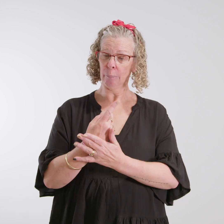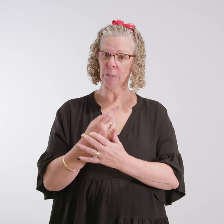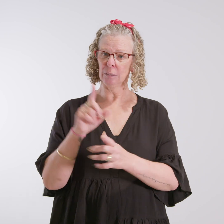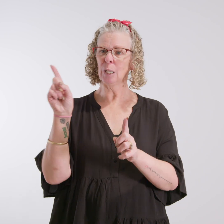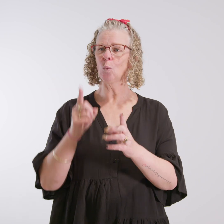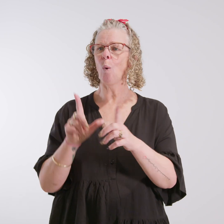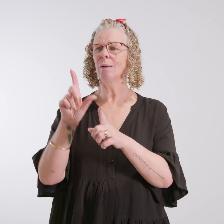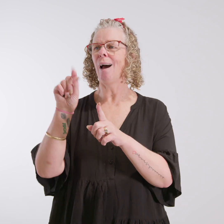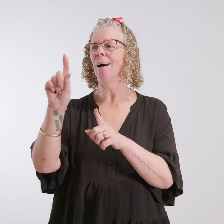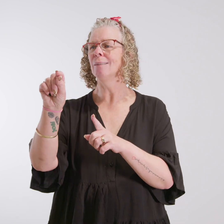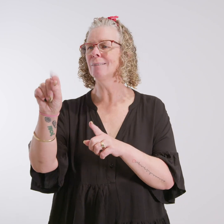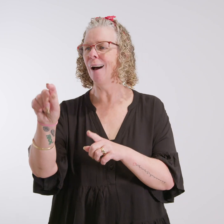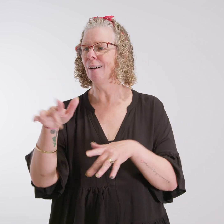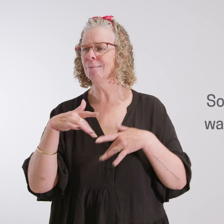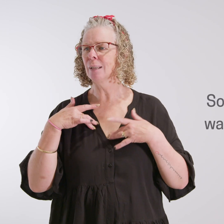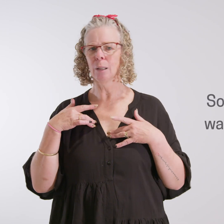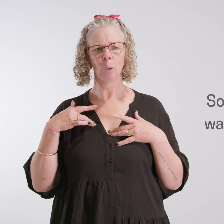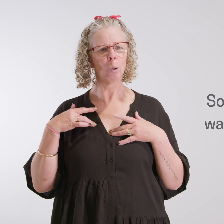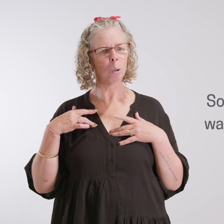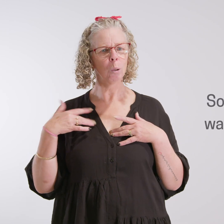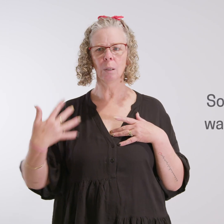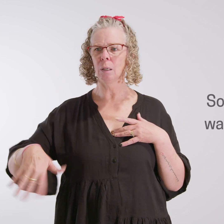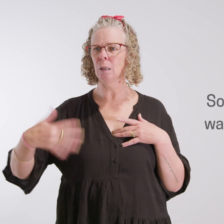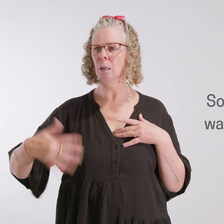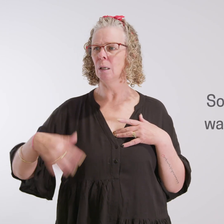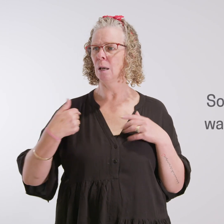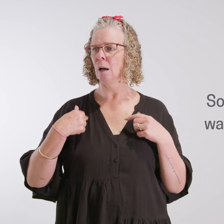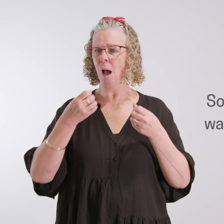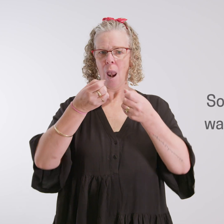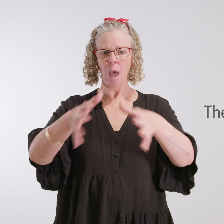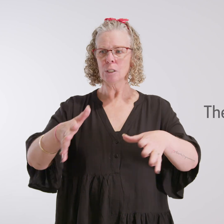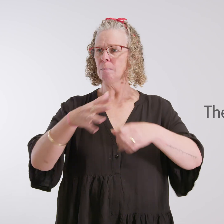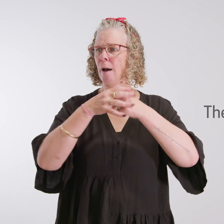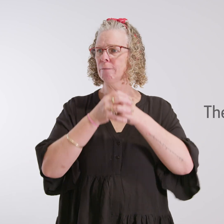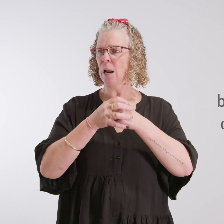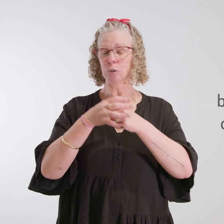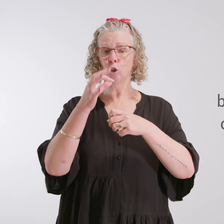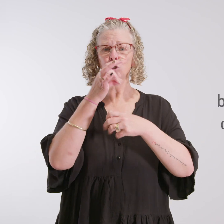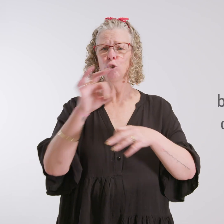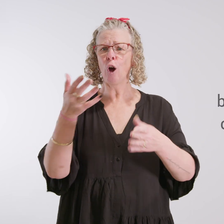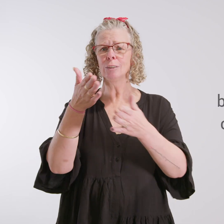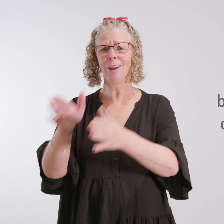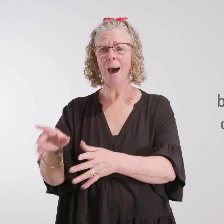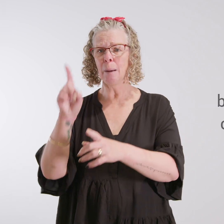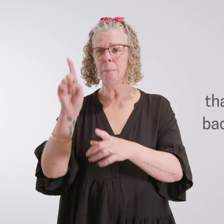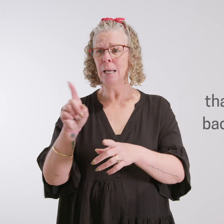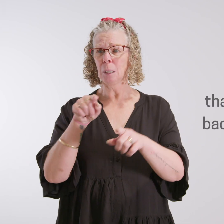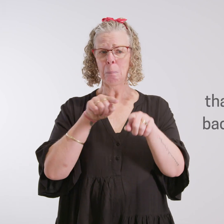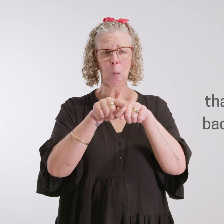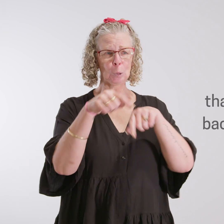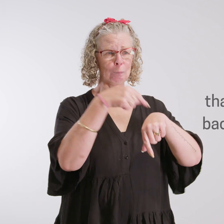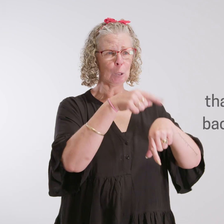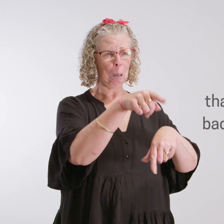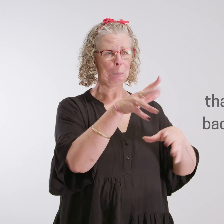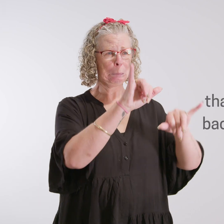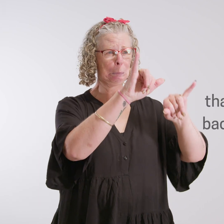what happens after. So a big thing for me was I lost my friends. They didn't get killed, but it was so bad for some of them that I couldn't go